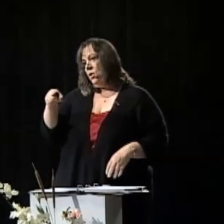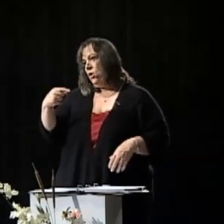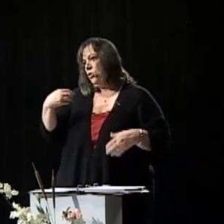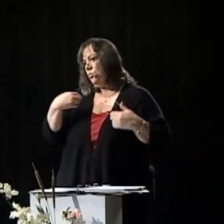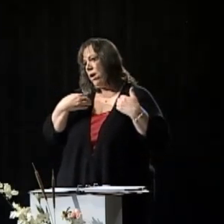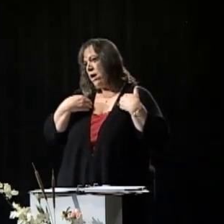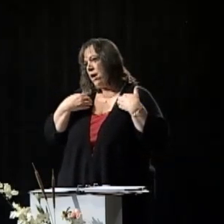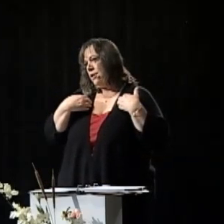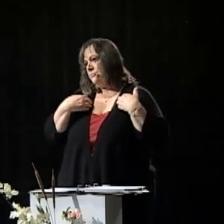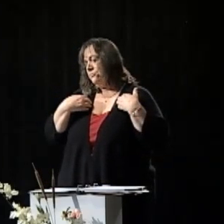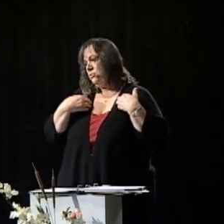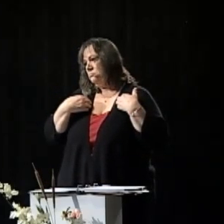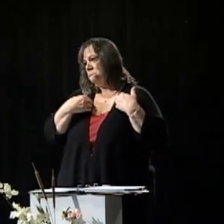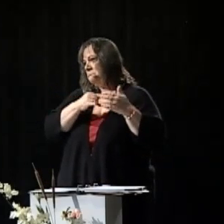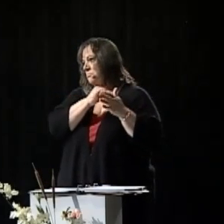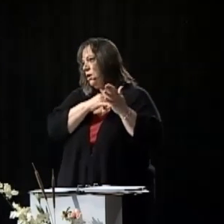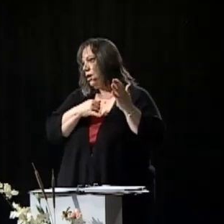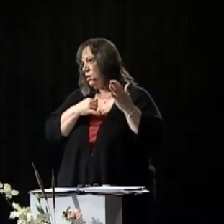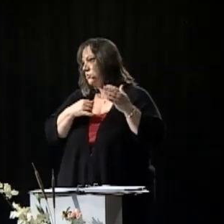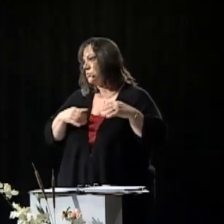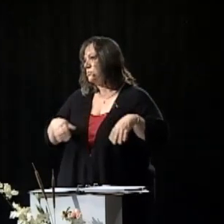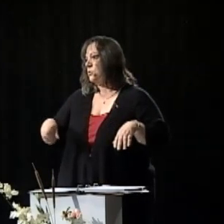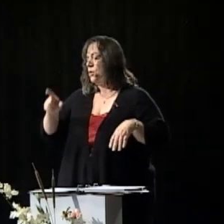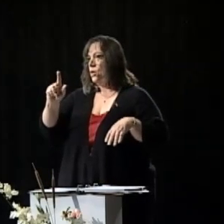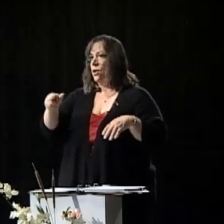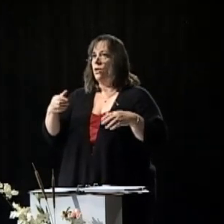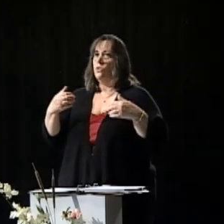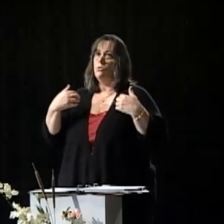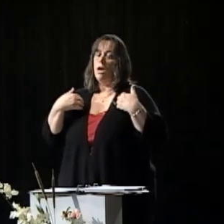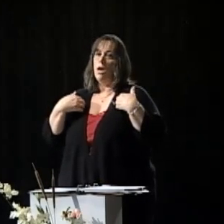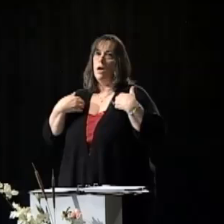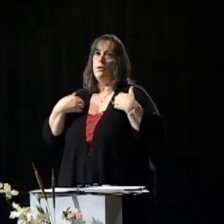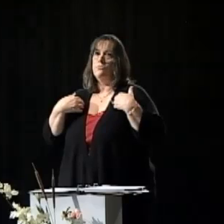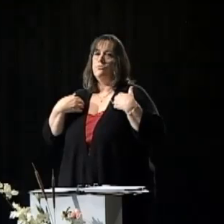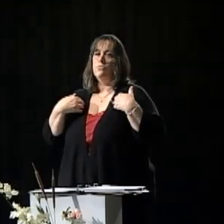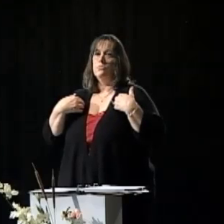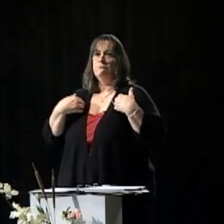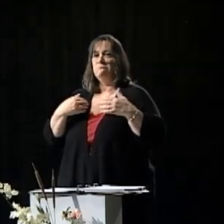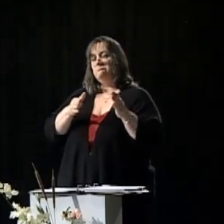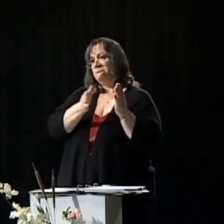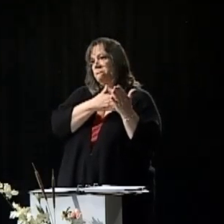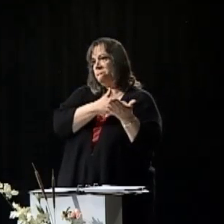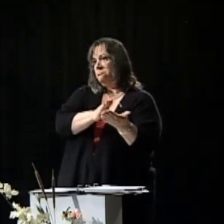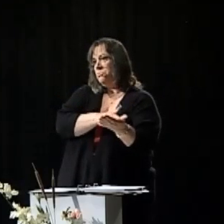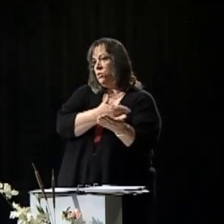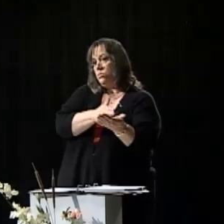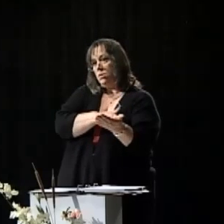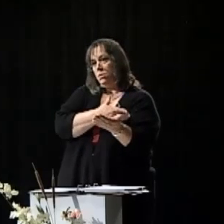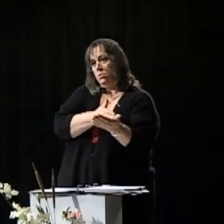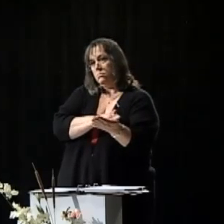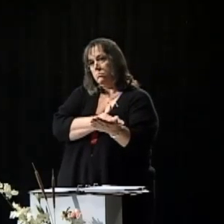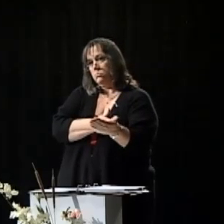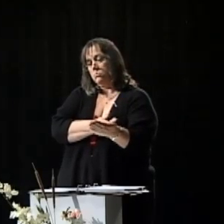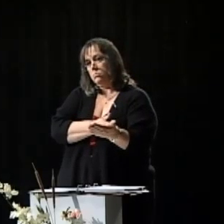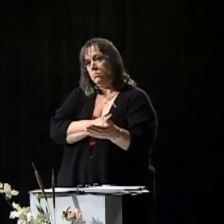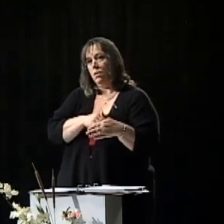you have art. You have music.